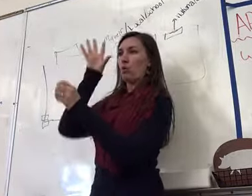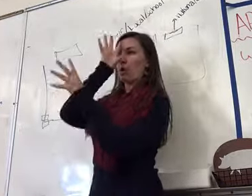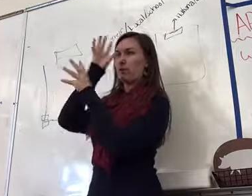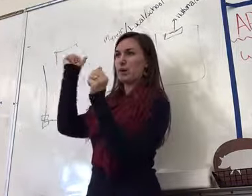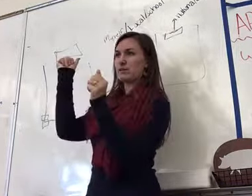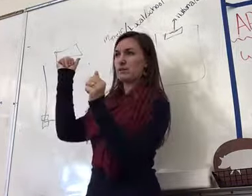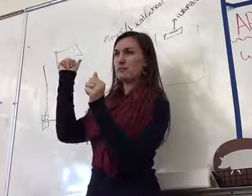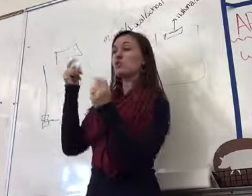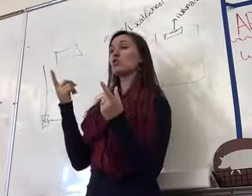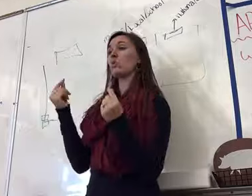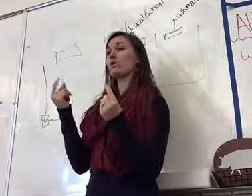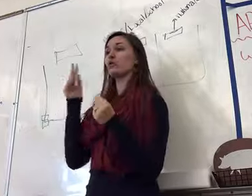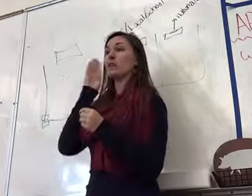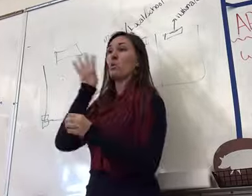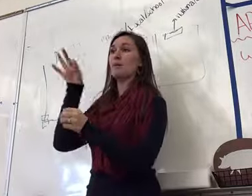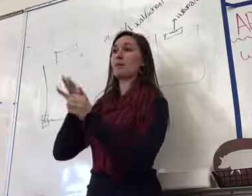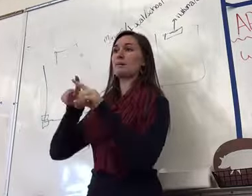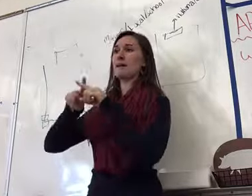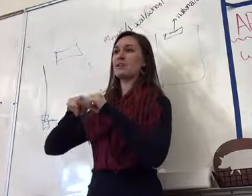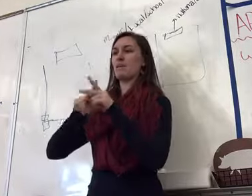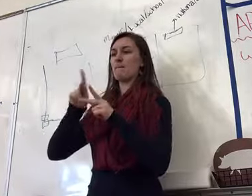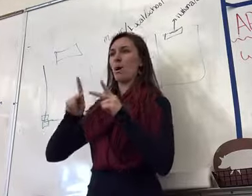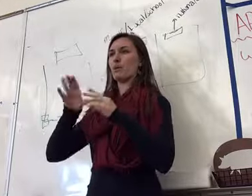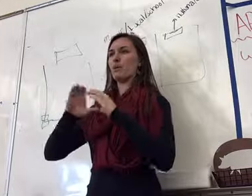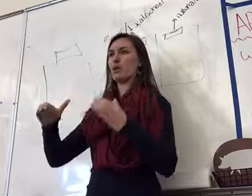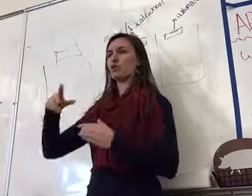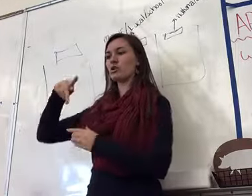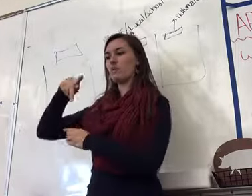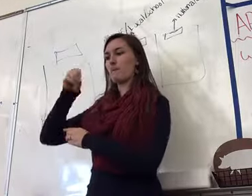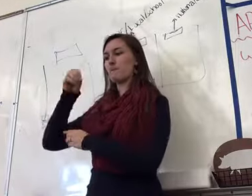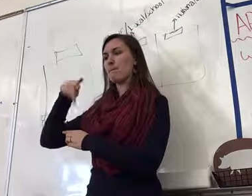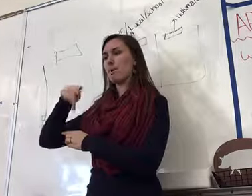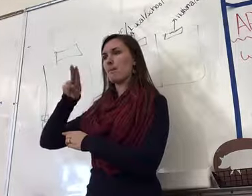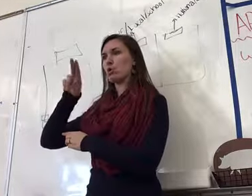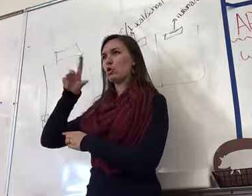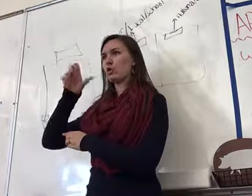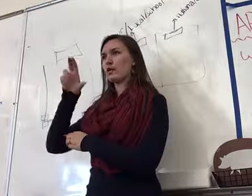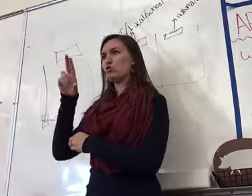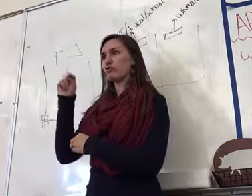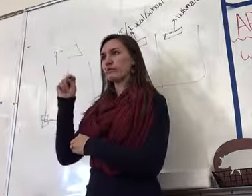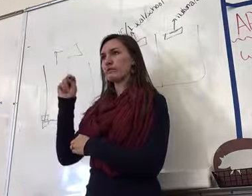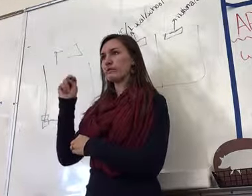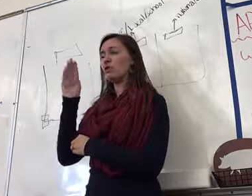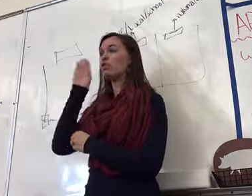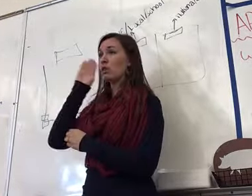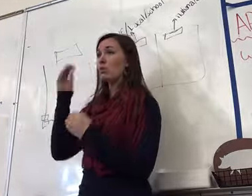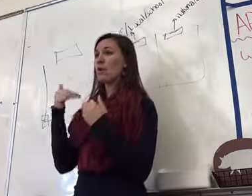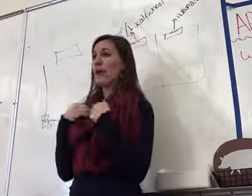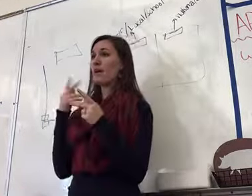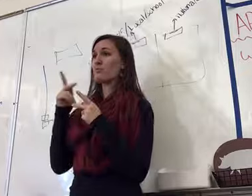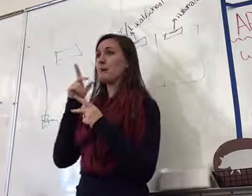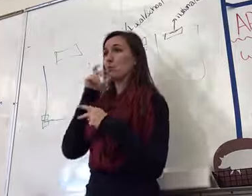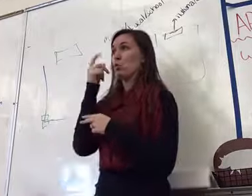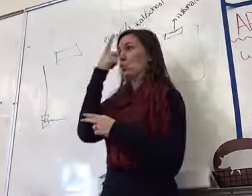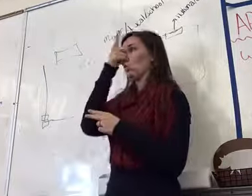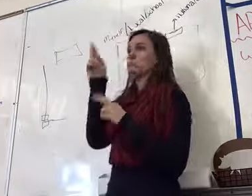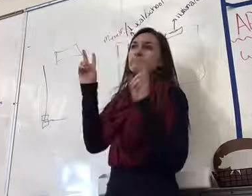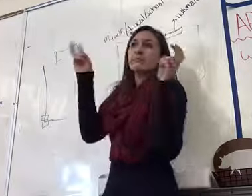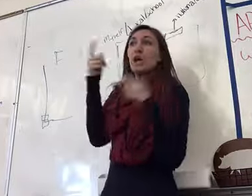going to elect based on population. Every state has a set of electors that are elected by you guys and appointed. When you guys vote